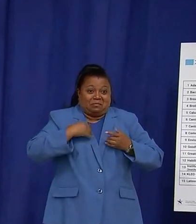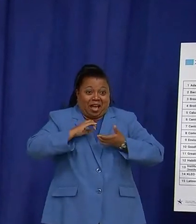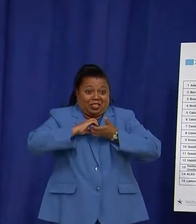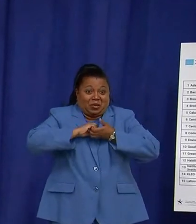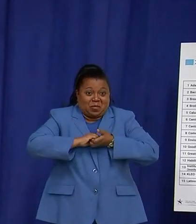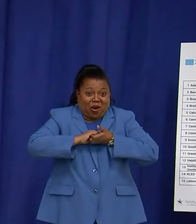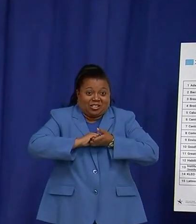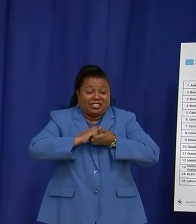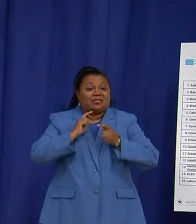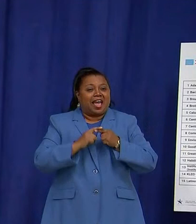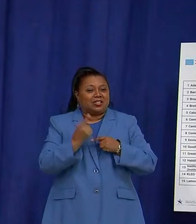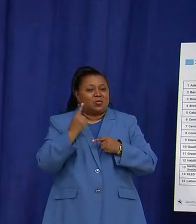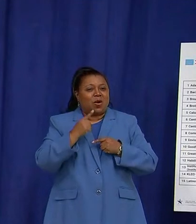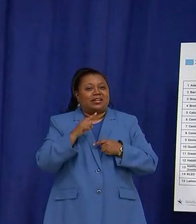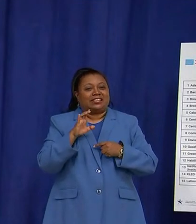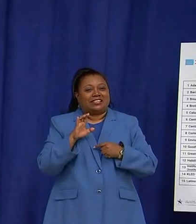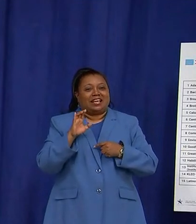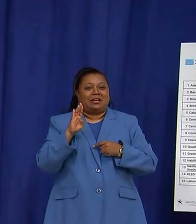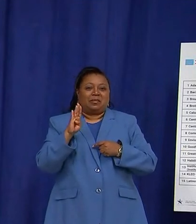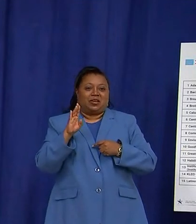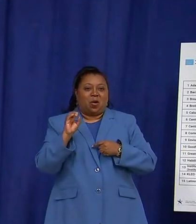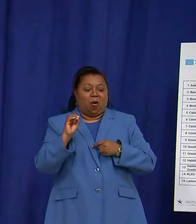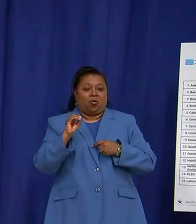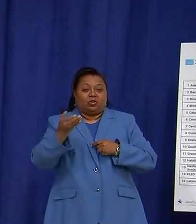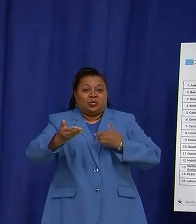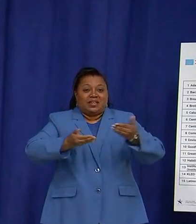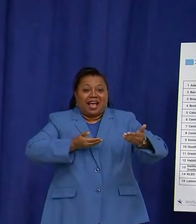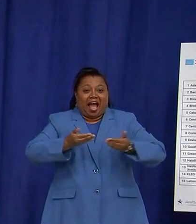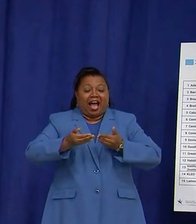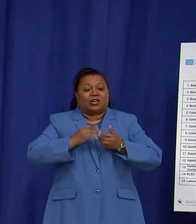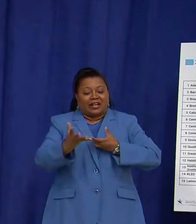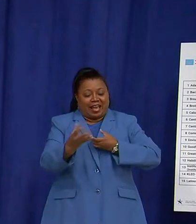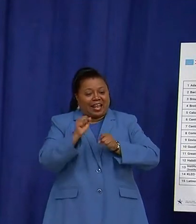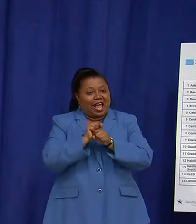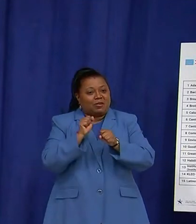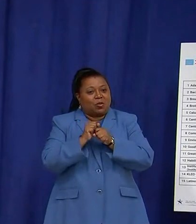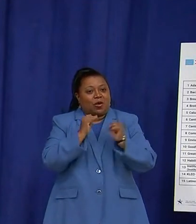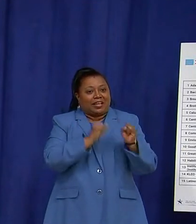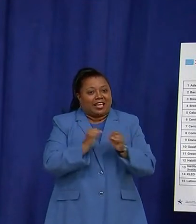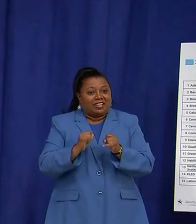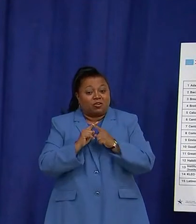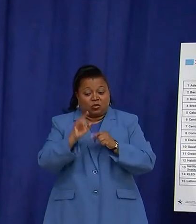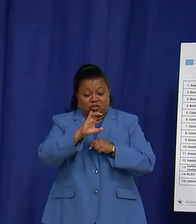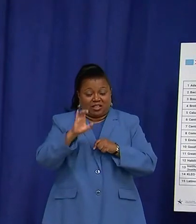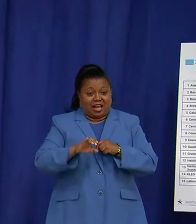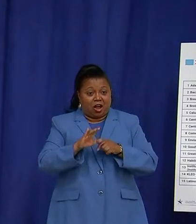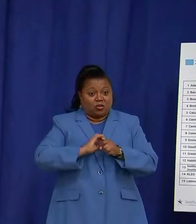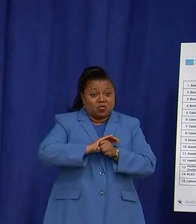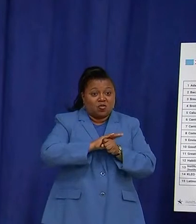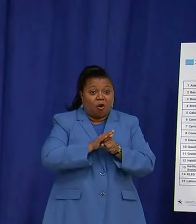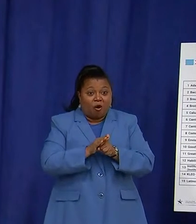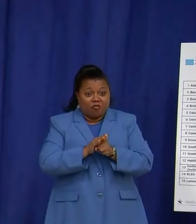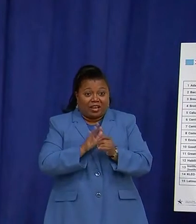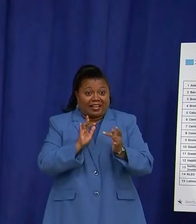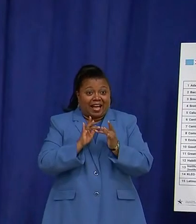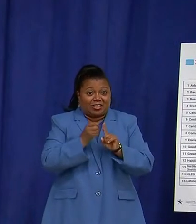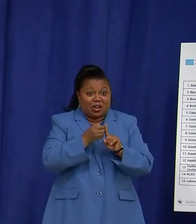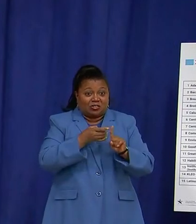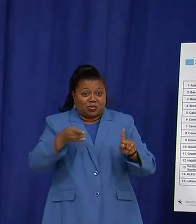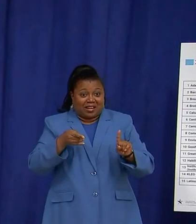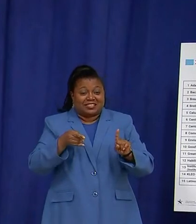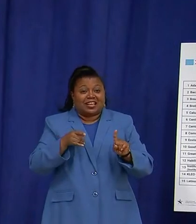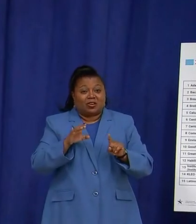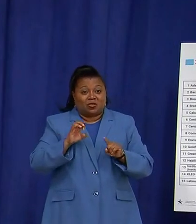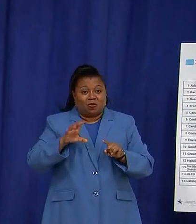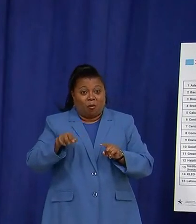the partnership as one of the CBOs to be hired and employ individuals for Chicago COVID Contact Tracing